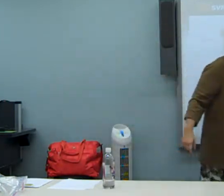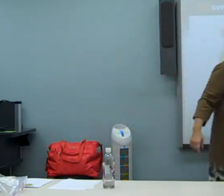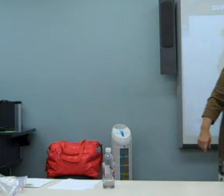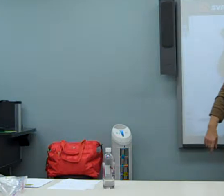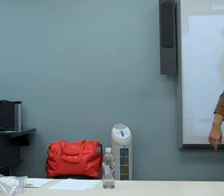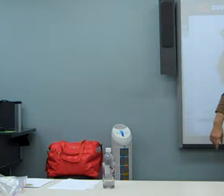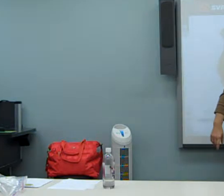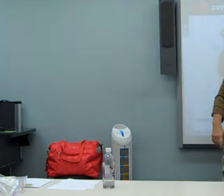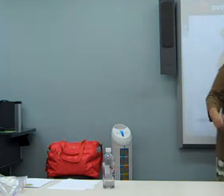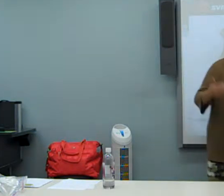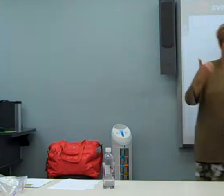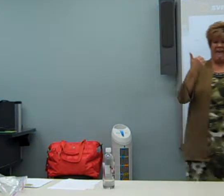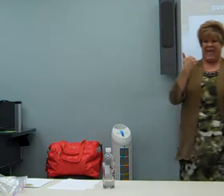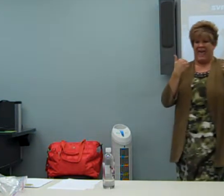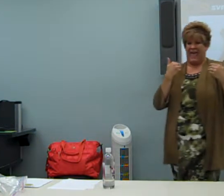So the eastern region you see here